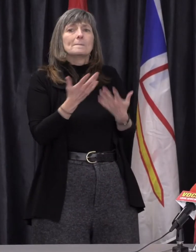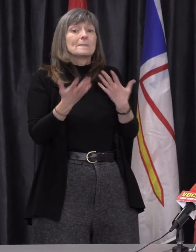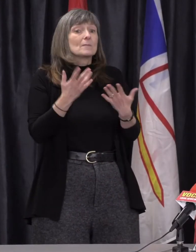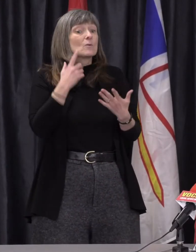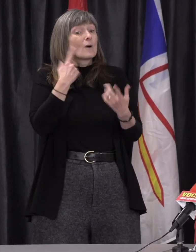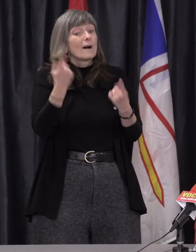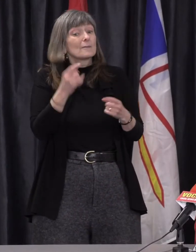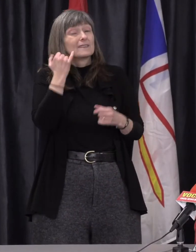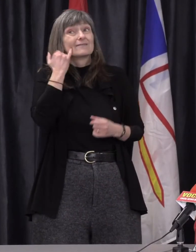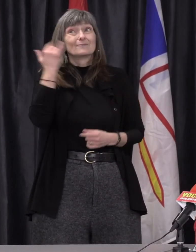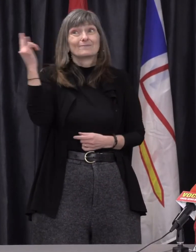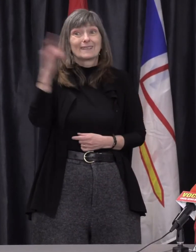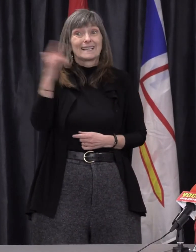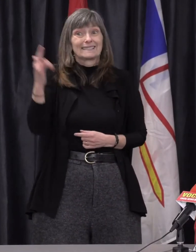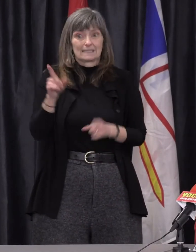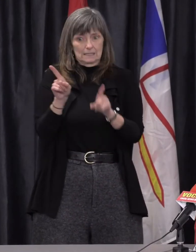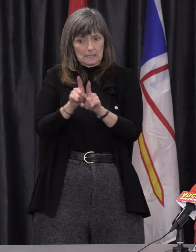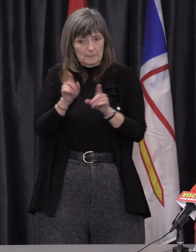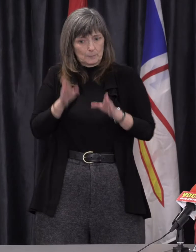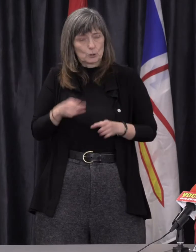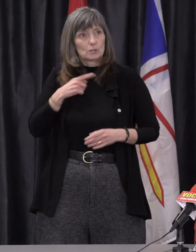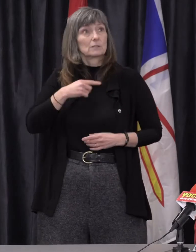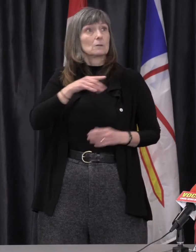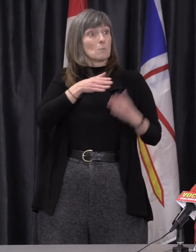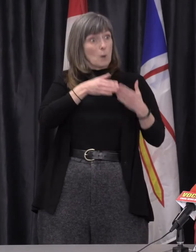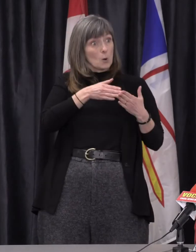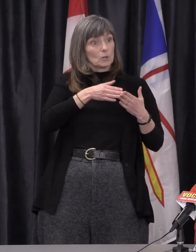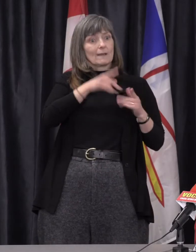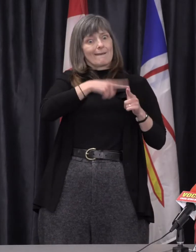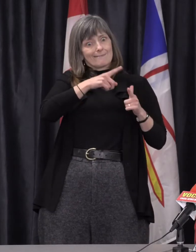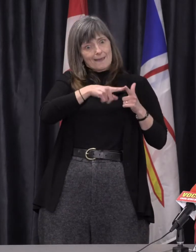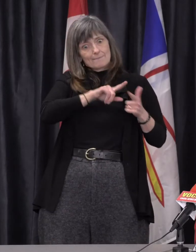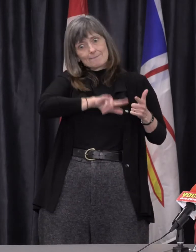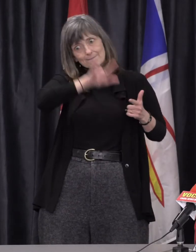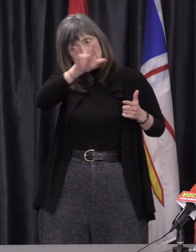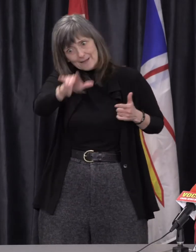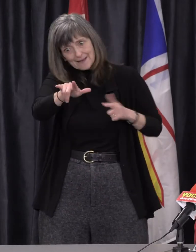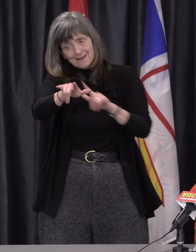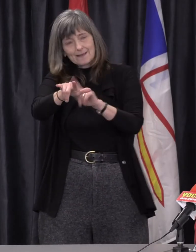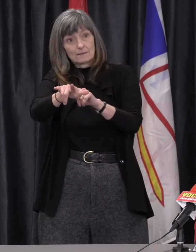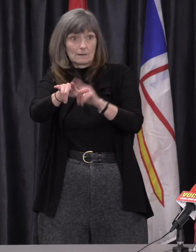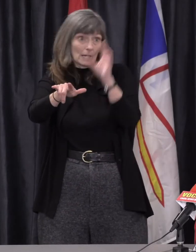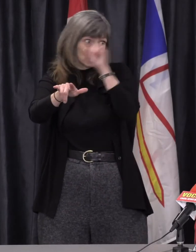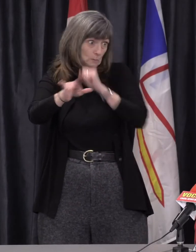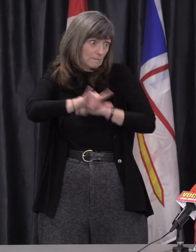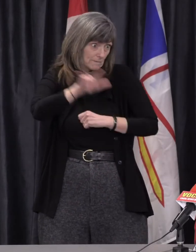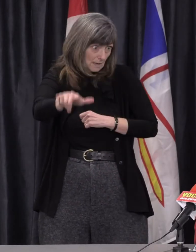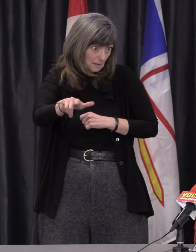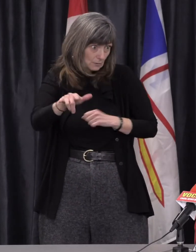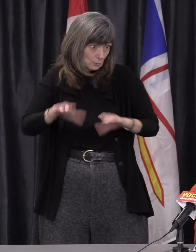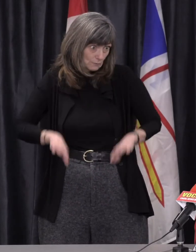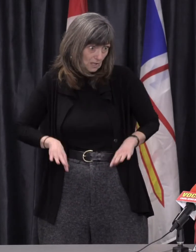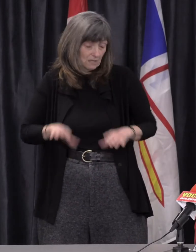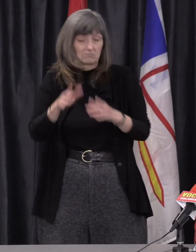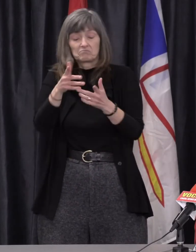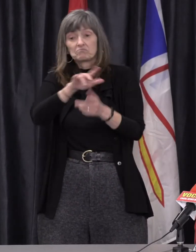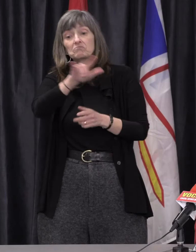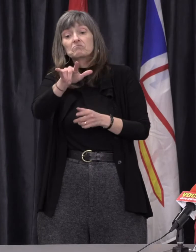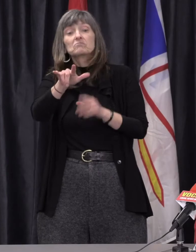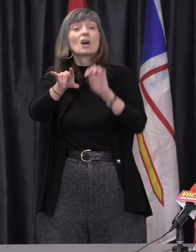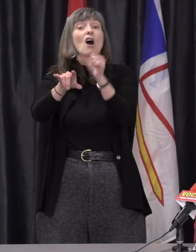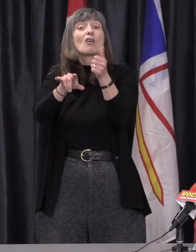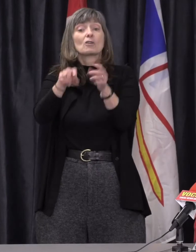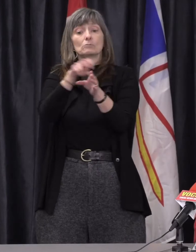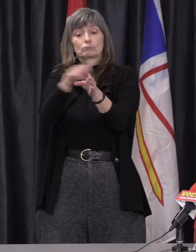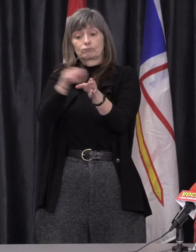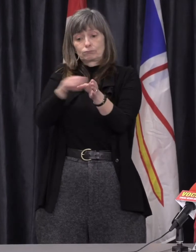plane with that person? They may not have known the individual. This person presumably flew back to the province, would have been seated with other people around